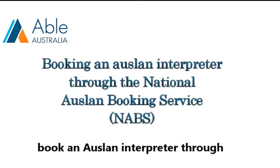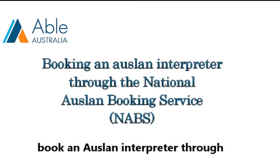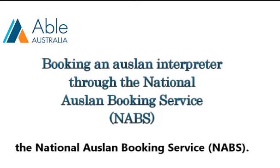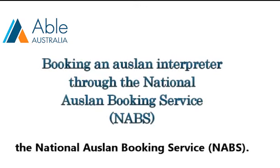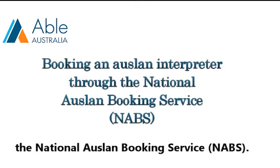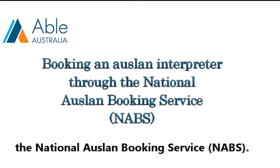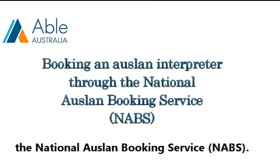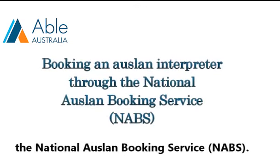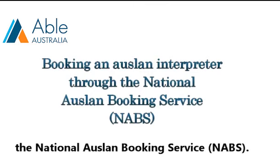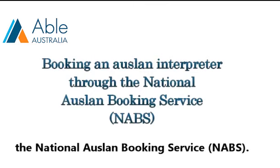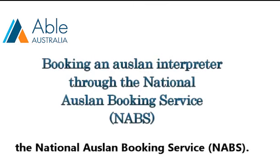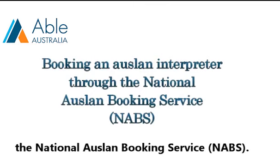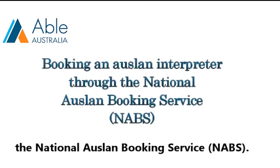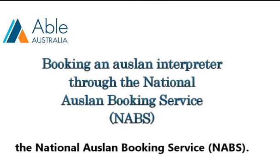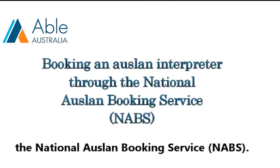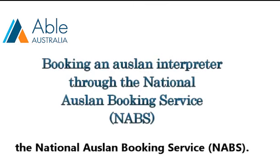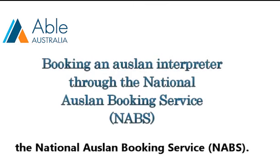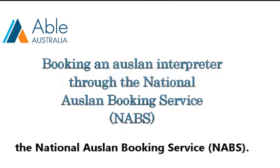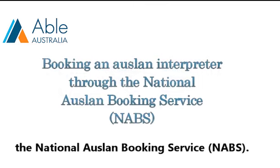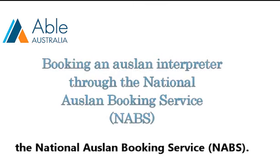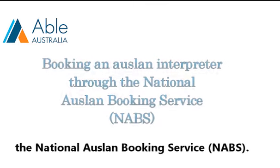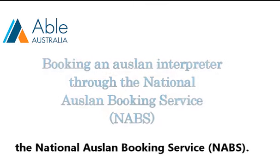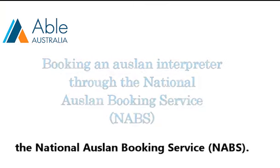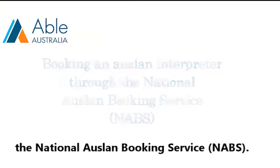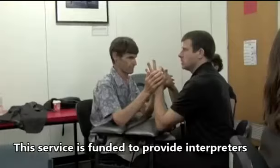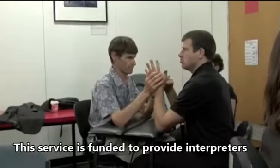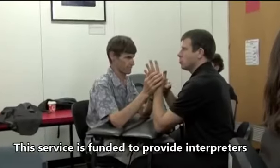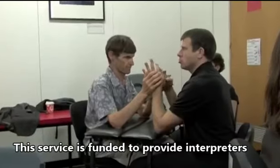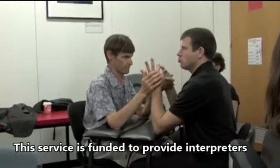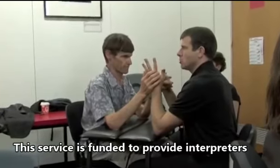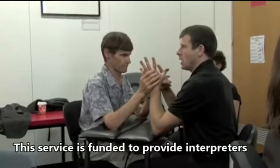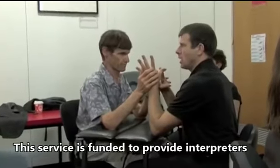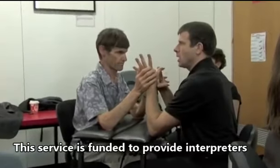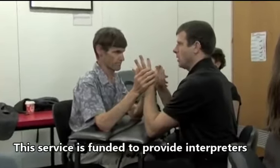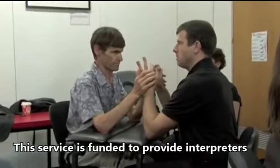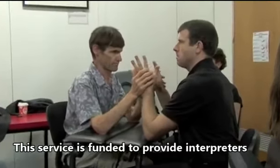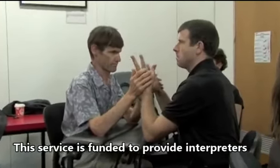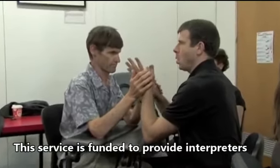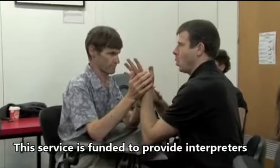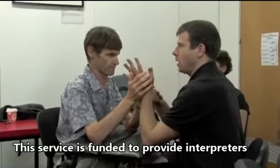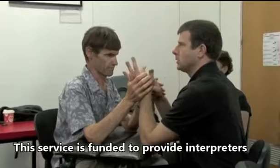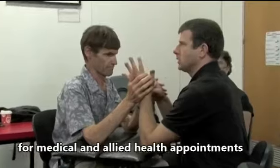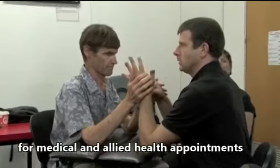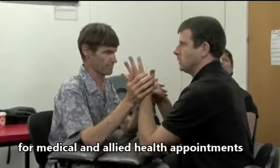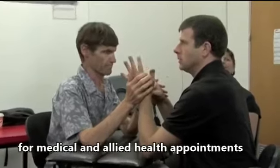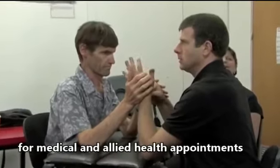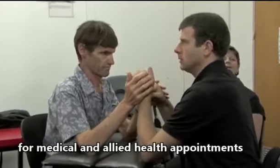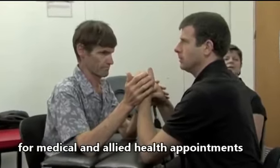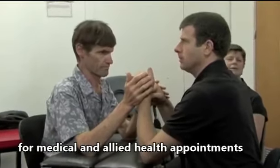through the National Auslan Booking Service or NABS. This service is funded to provide interpreters for medical and allied